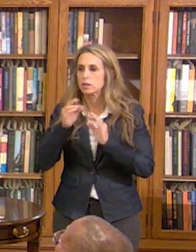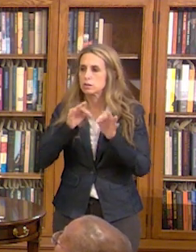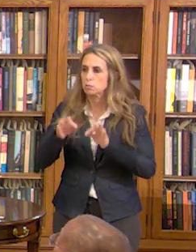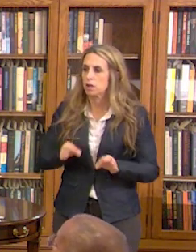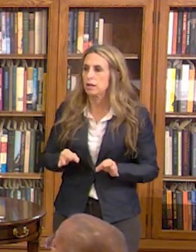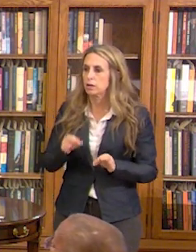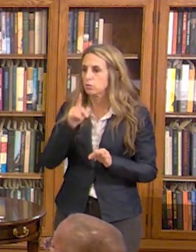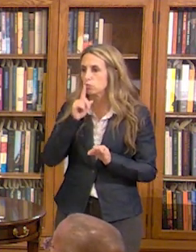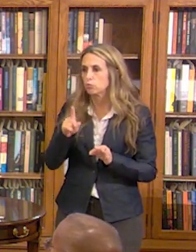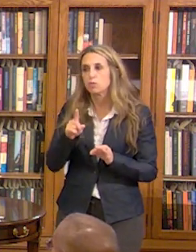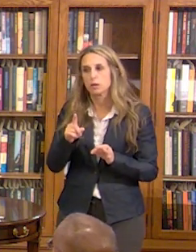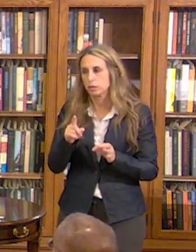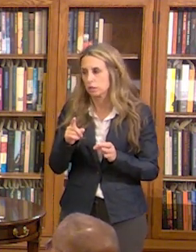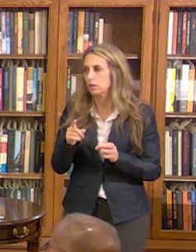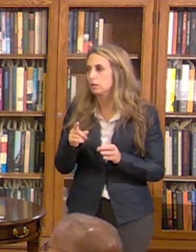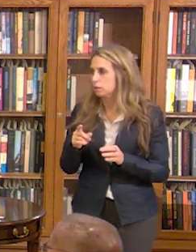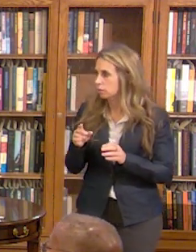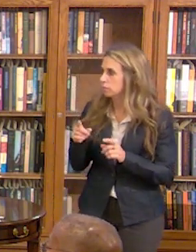long